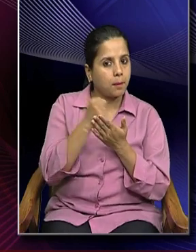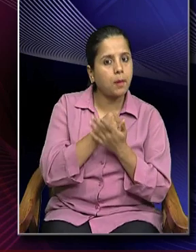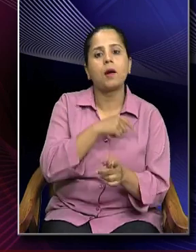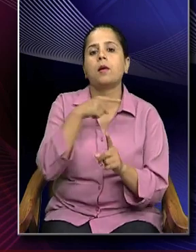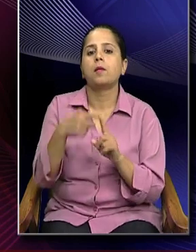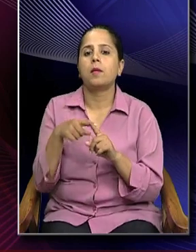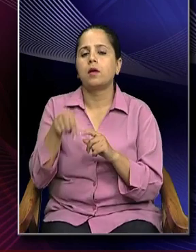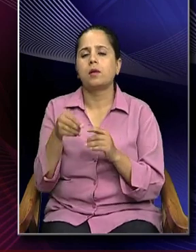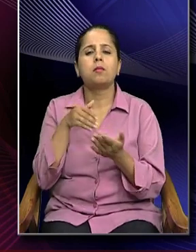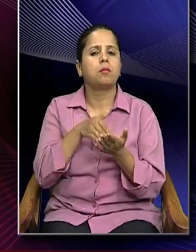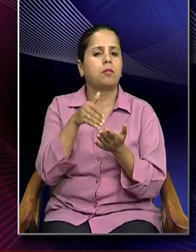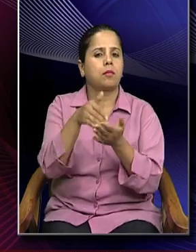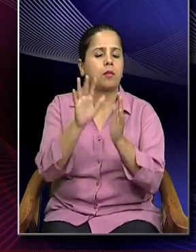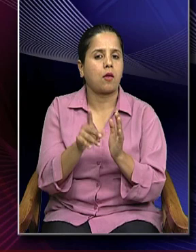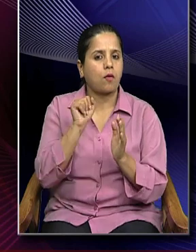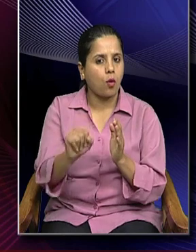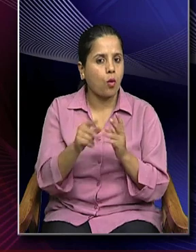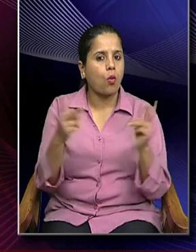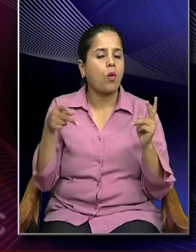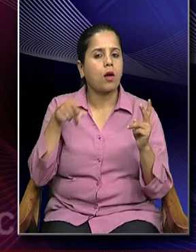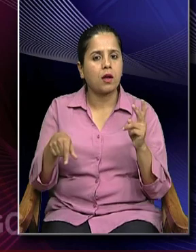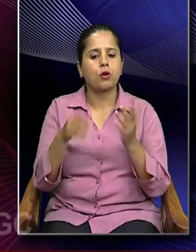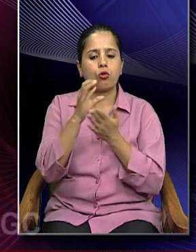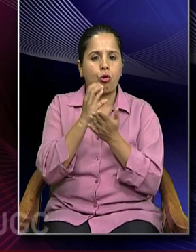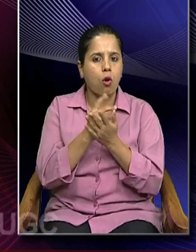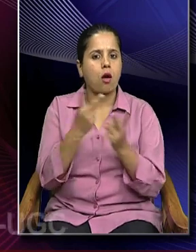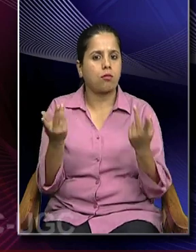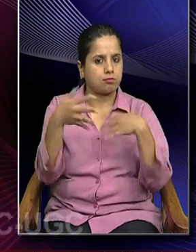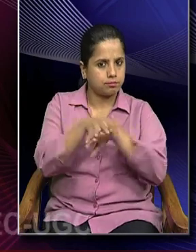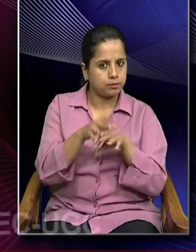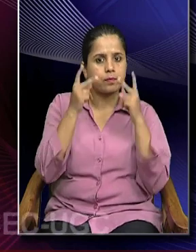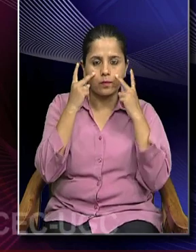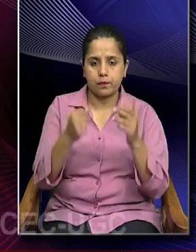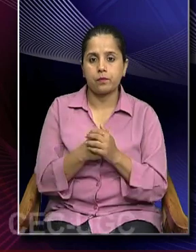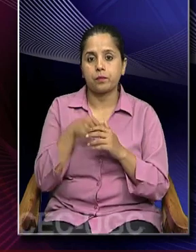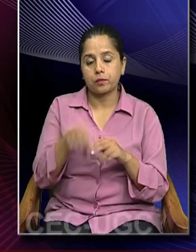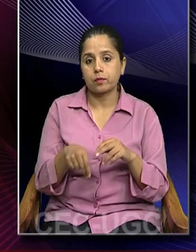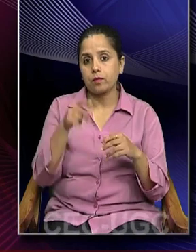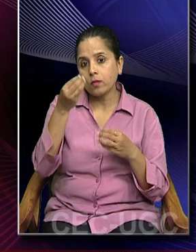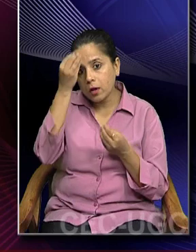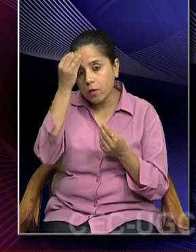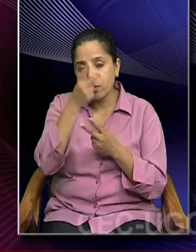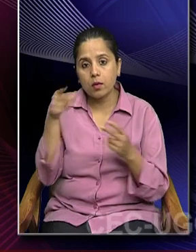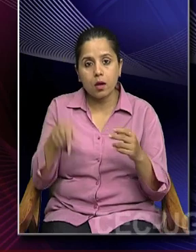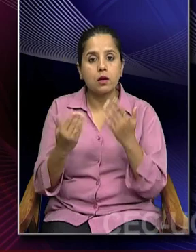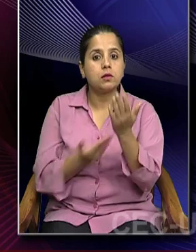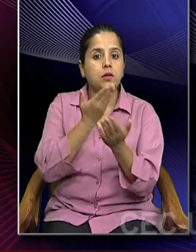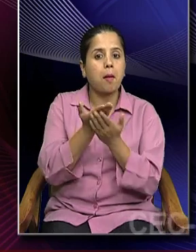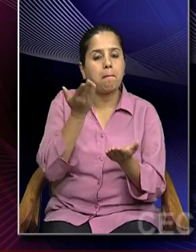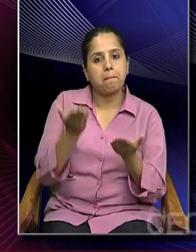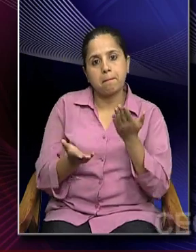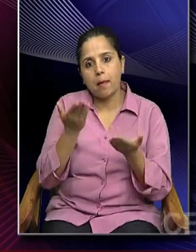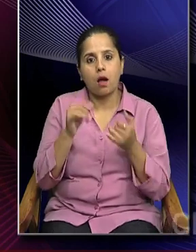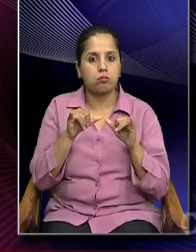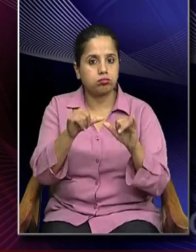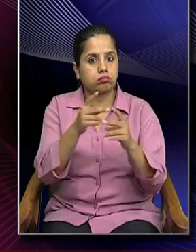and often the interdisciplinary context. The formative and the summative balance,